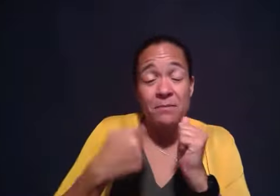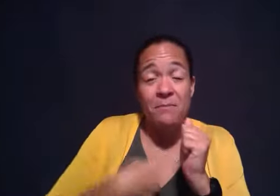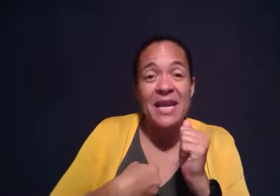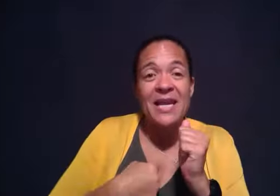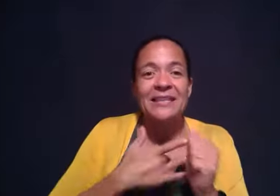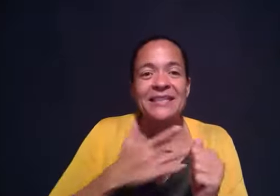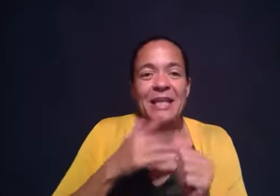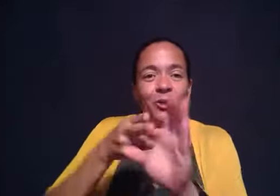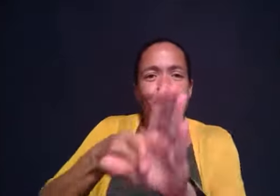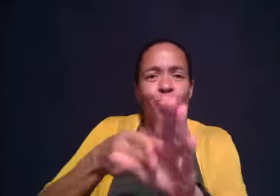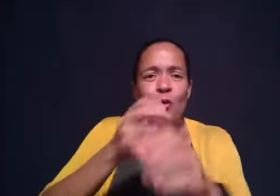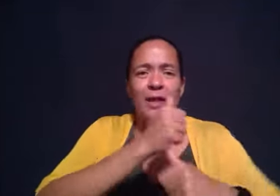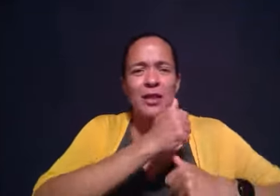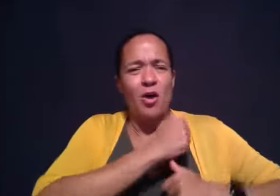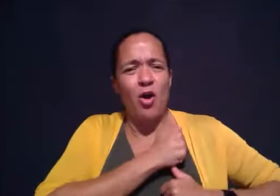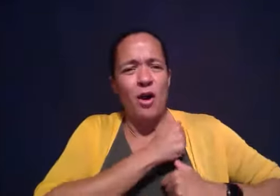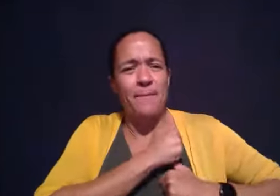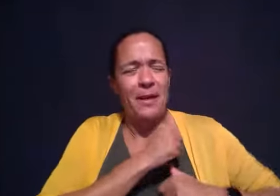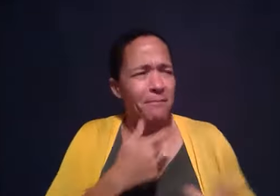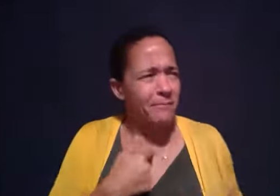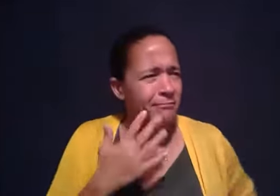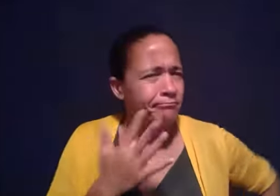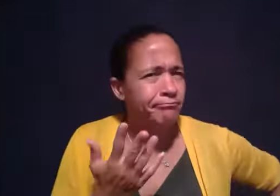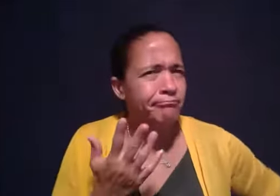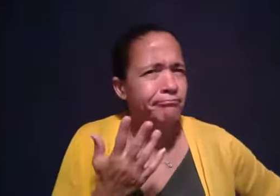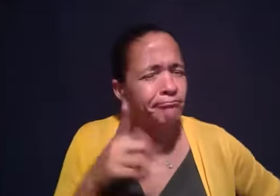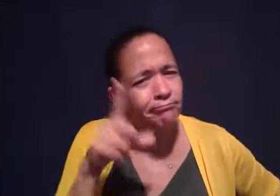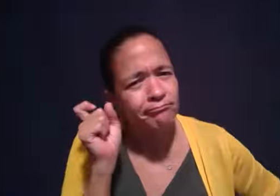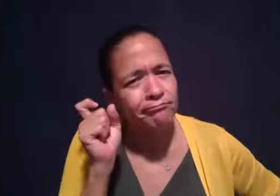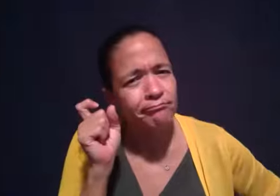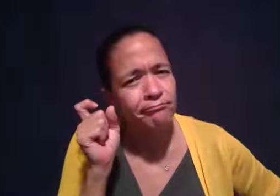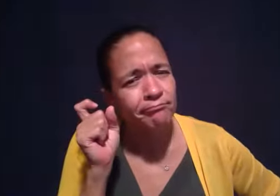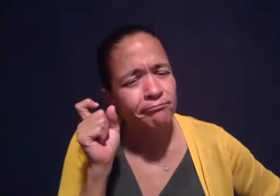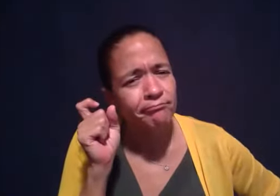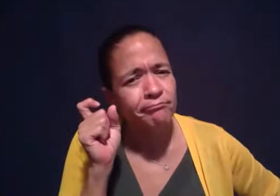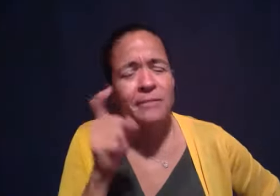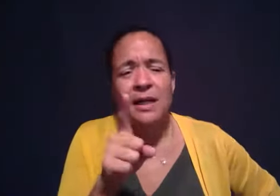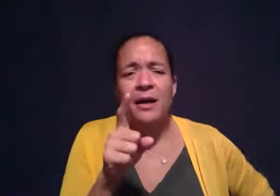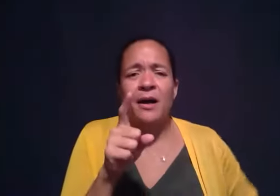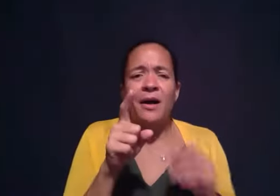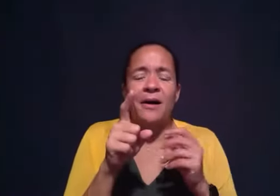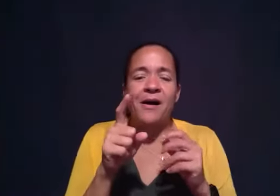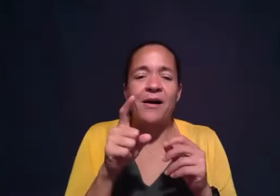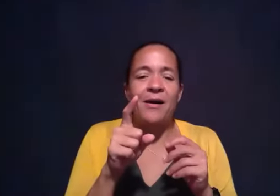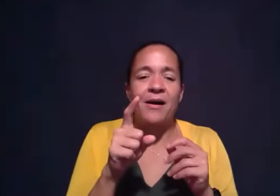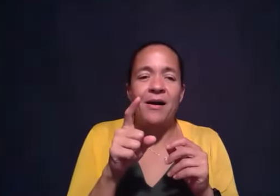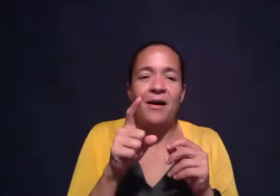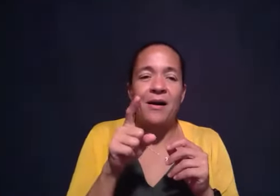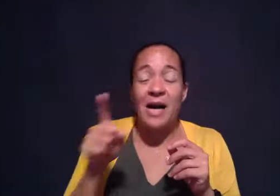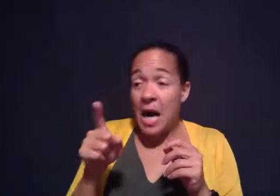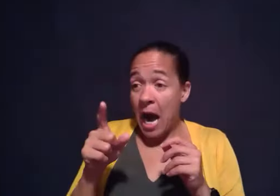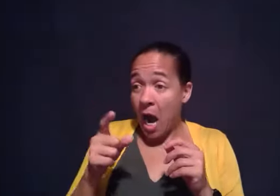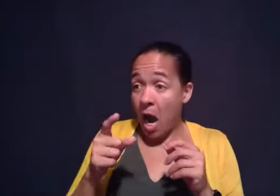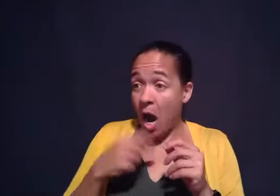very curious because it is not that I date particularly patriotic men. It's that after living